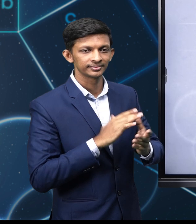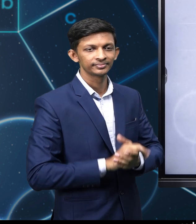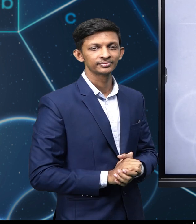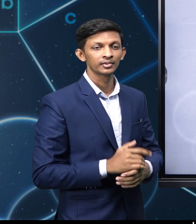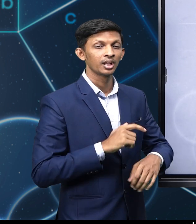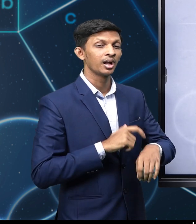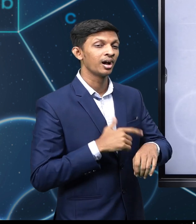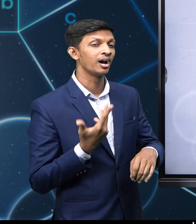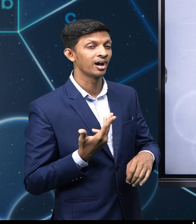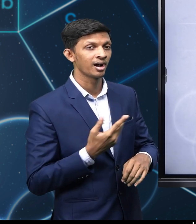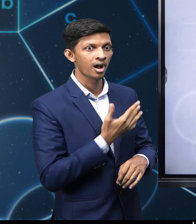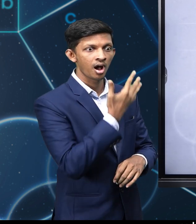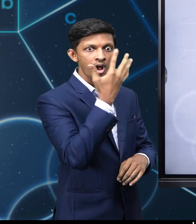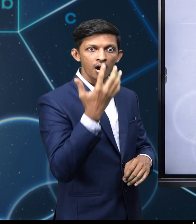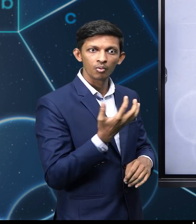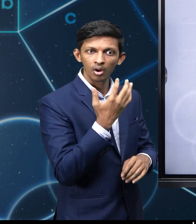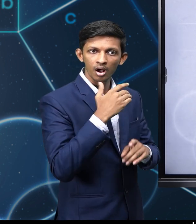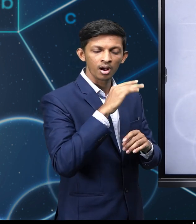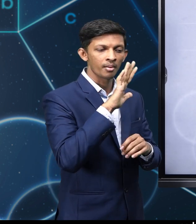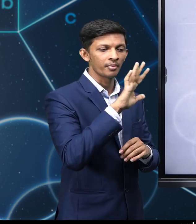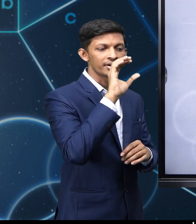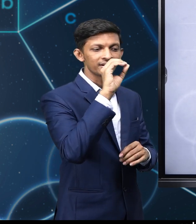which is nothing but 5 hours 50 minutes.